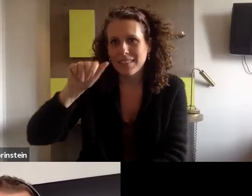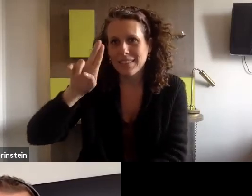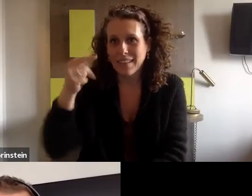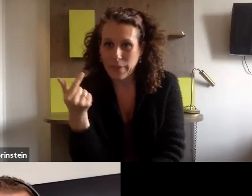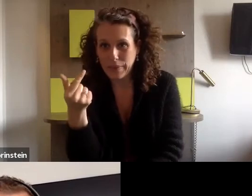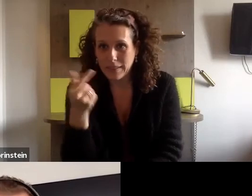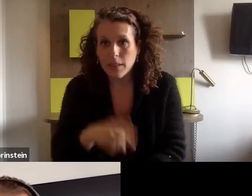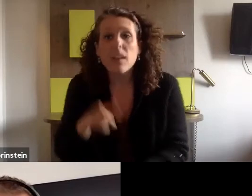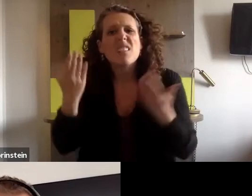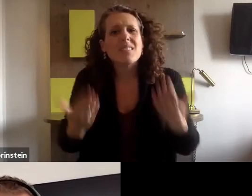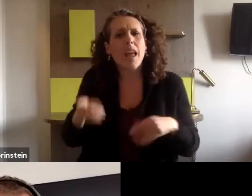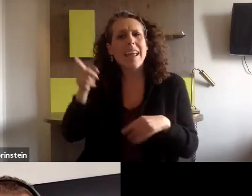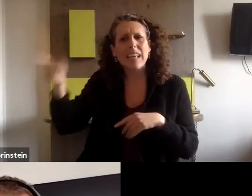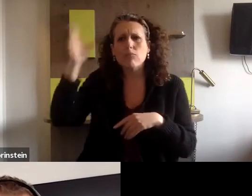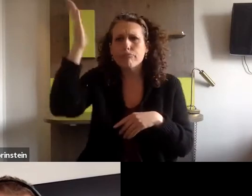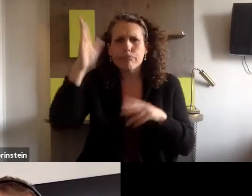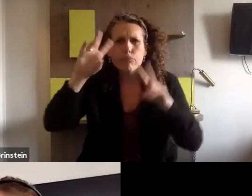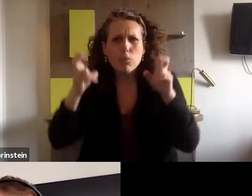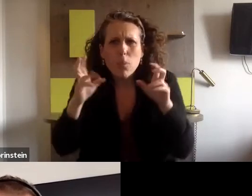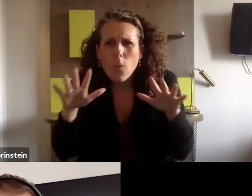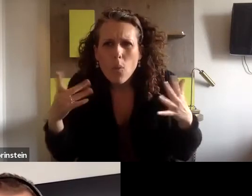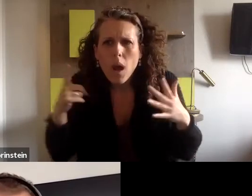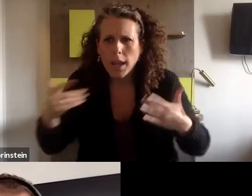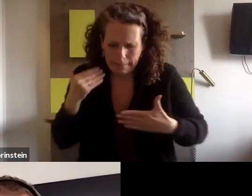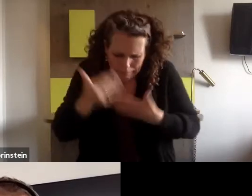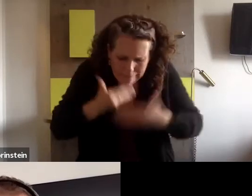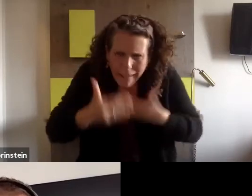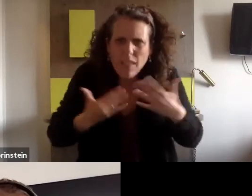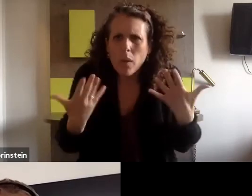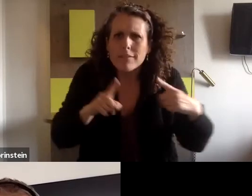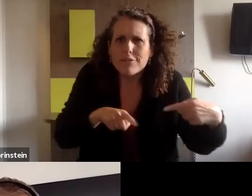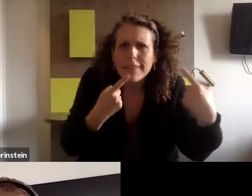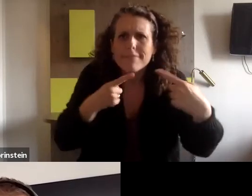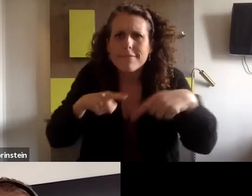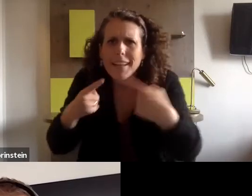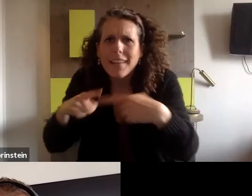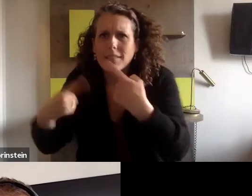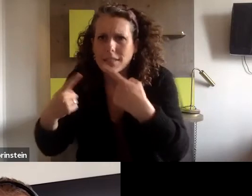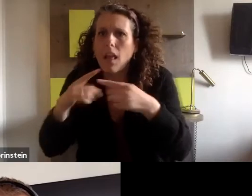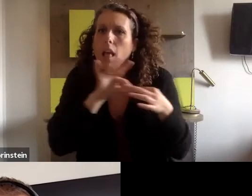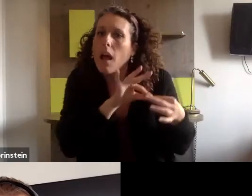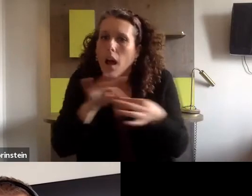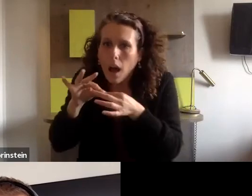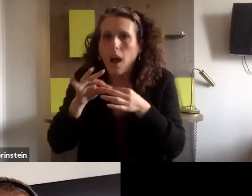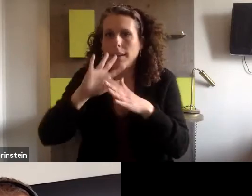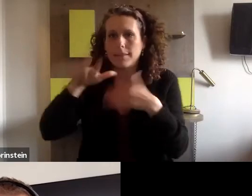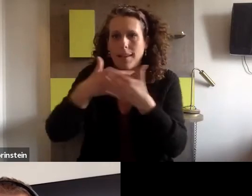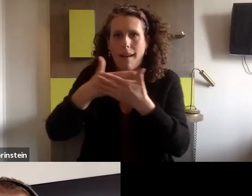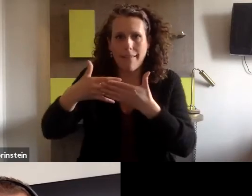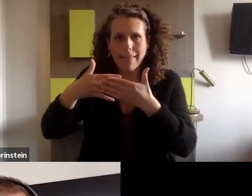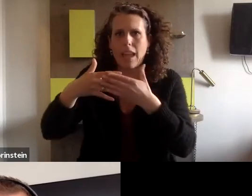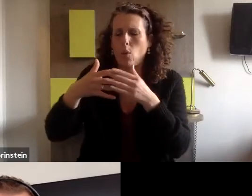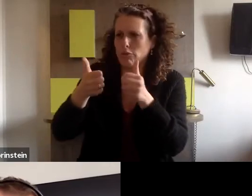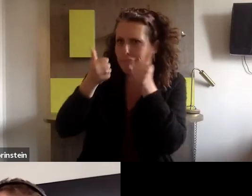subject of his talk is the methodological challenges developing tests of sign language